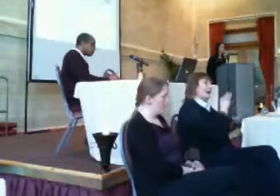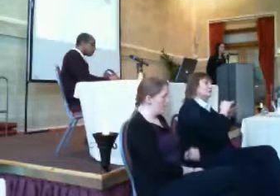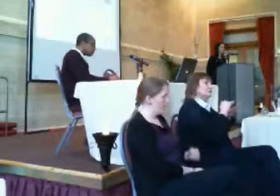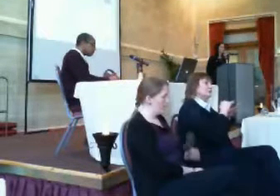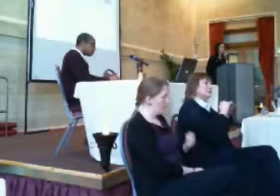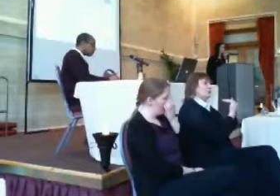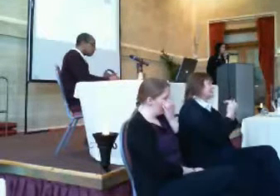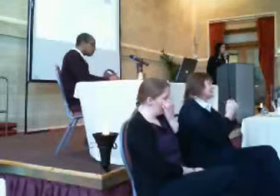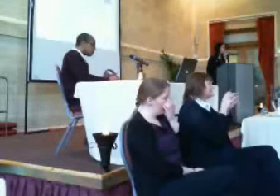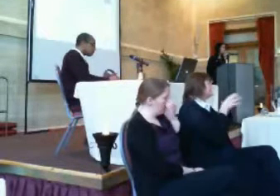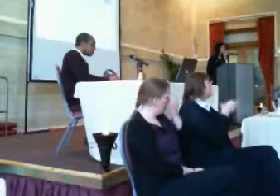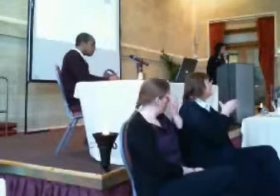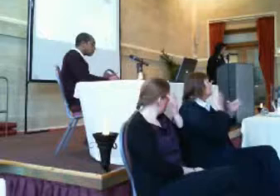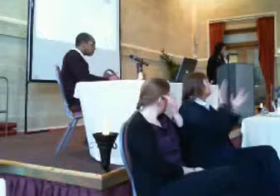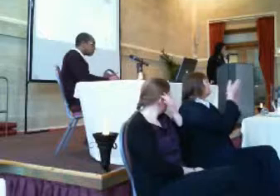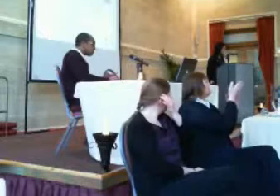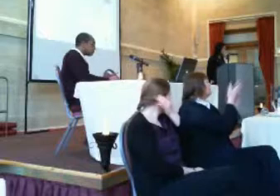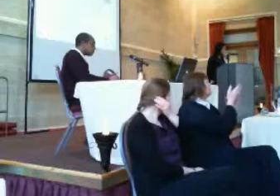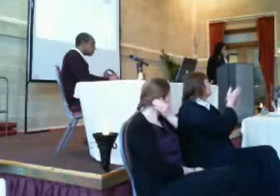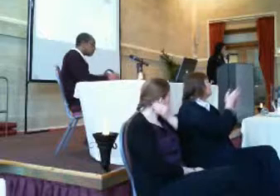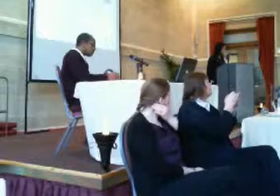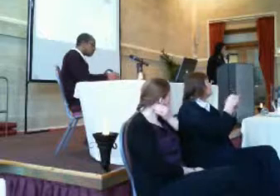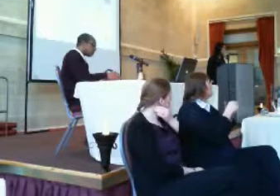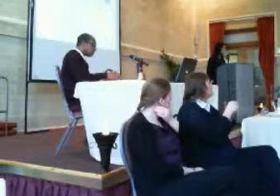Council will continue.